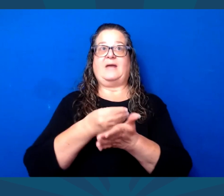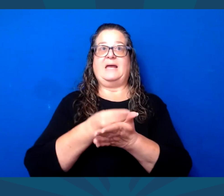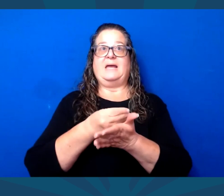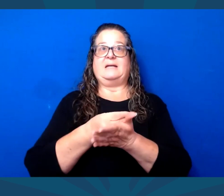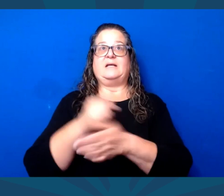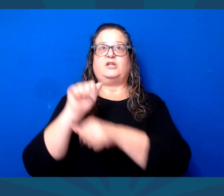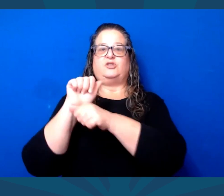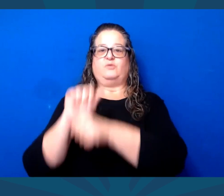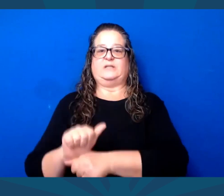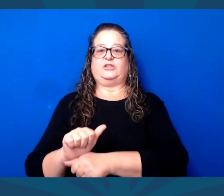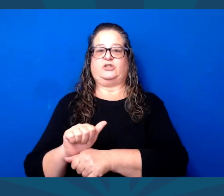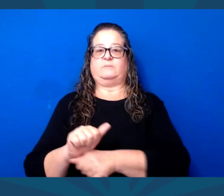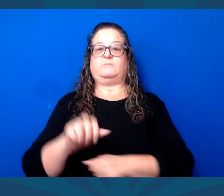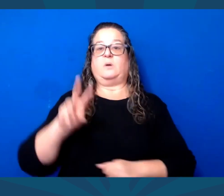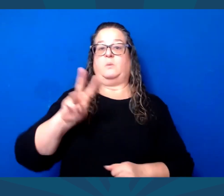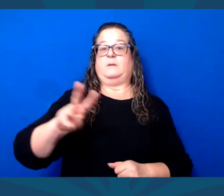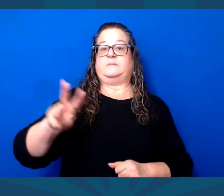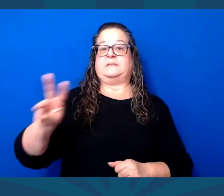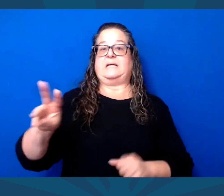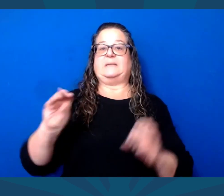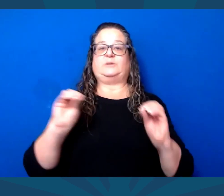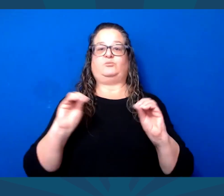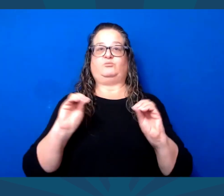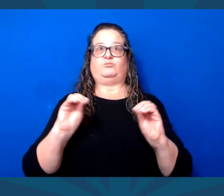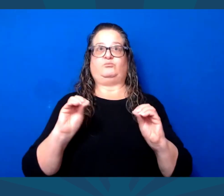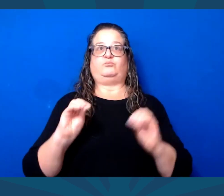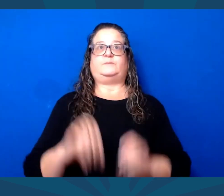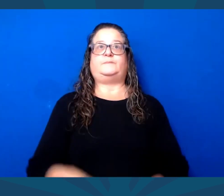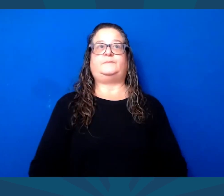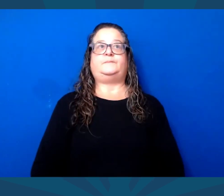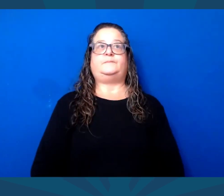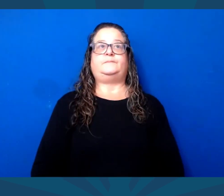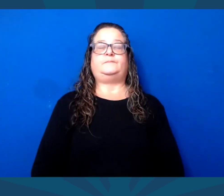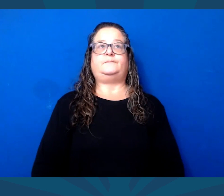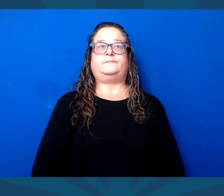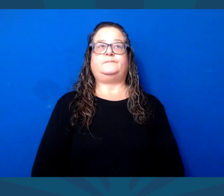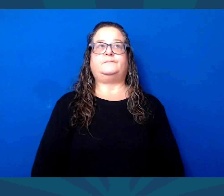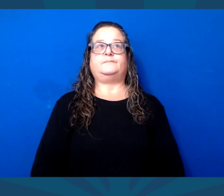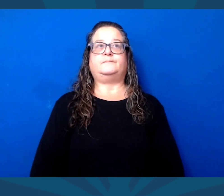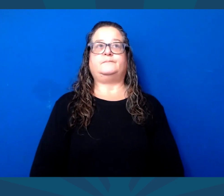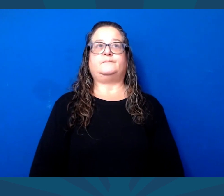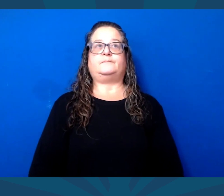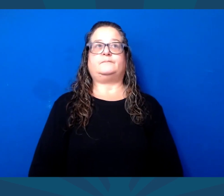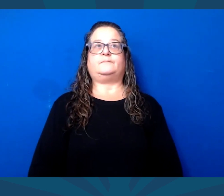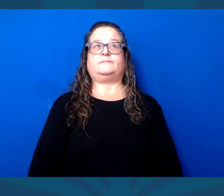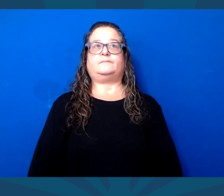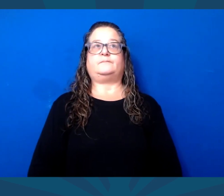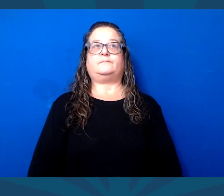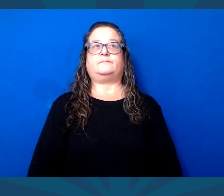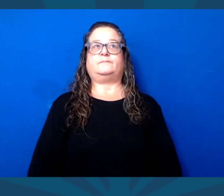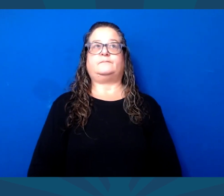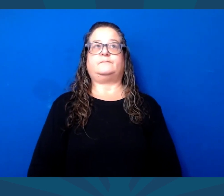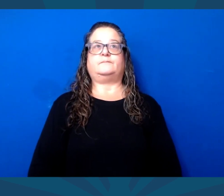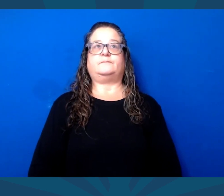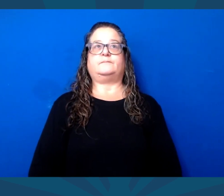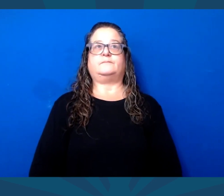Party, Democratic. Campaign funding, traditional. Website, none listed.